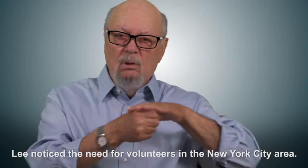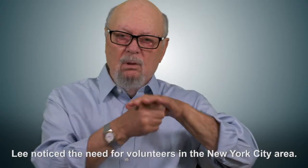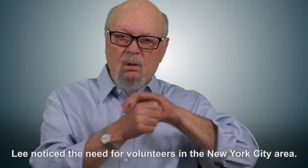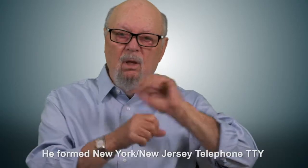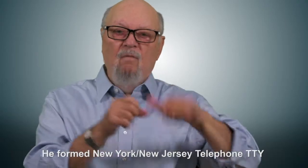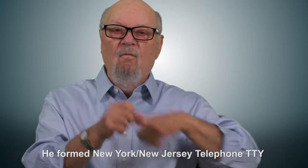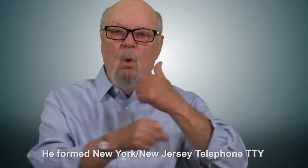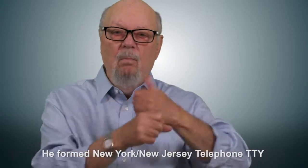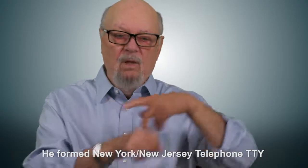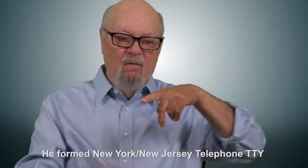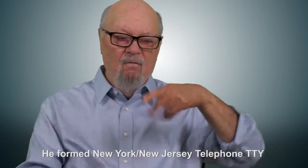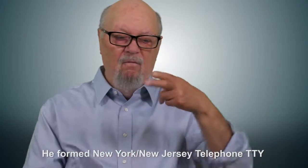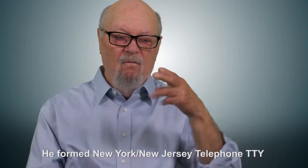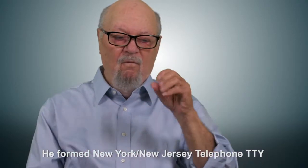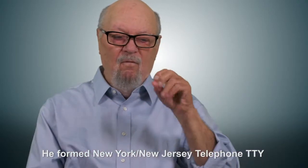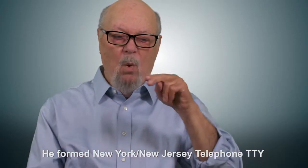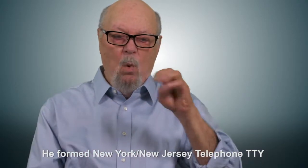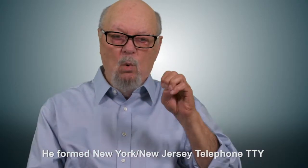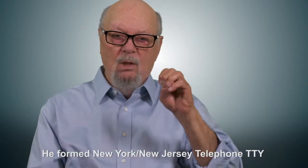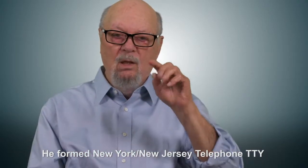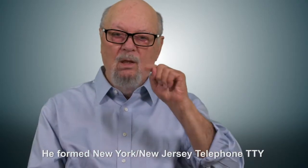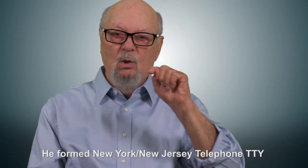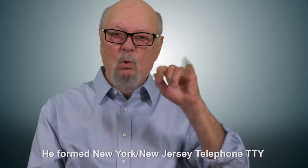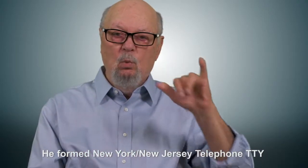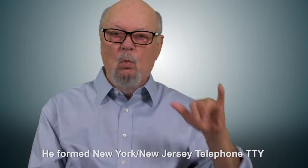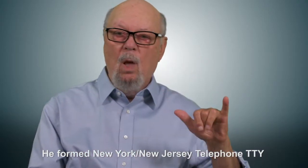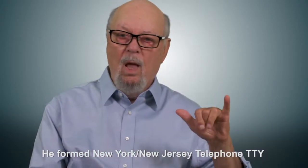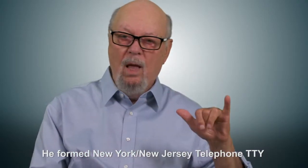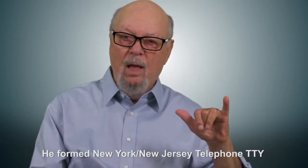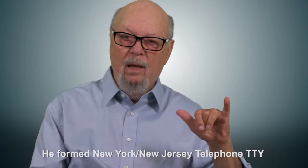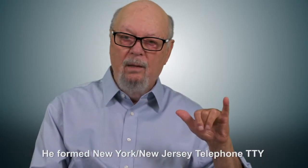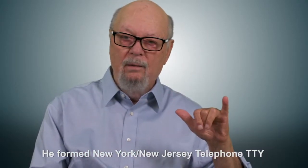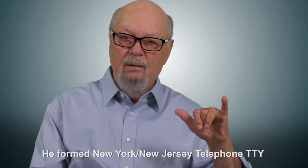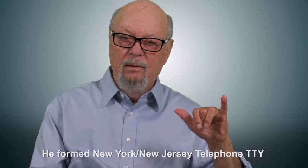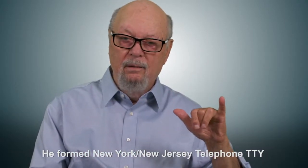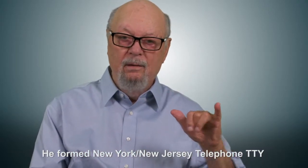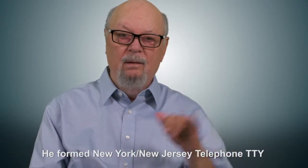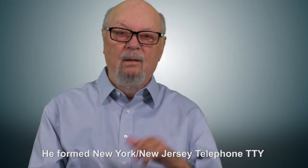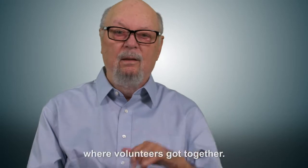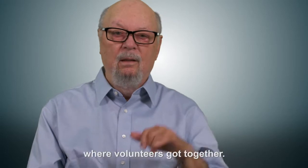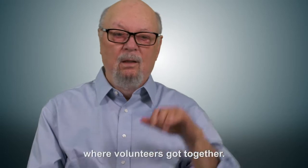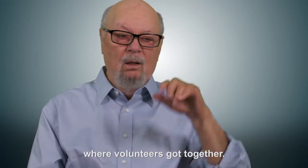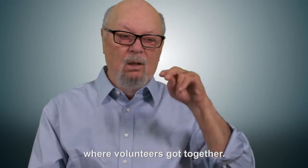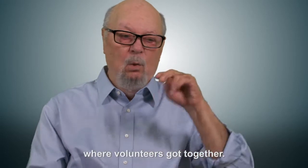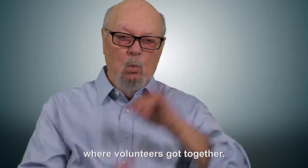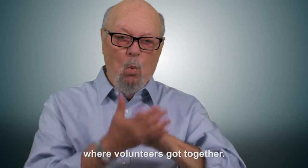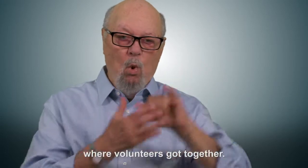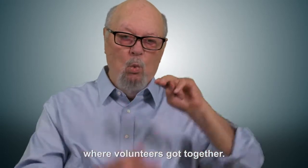He formed New York, New Jersey Telephone TTY, where volunteers got together.